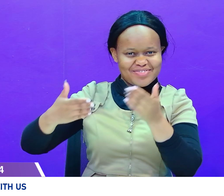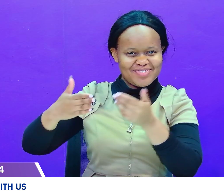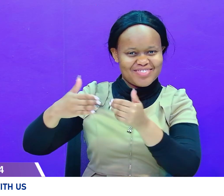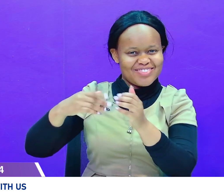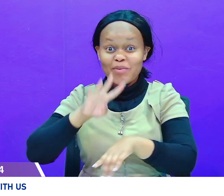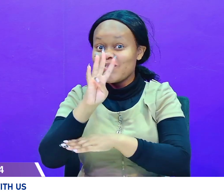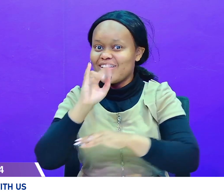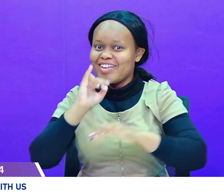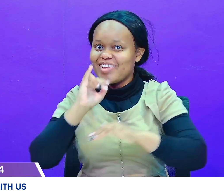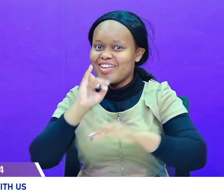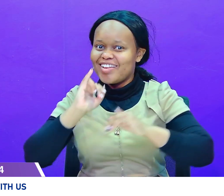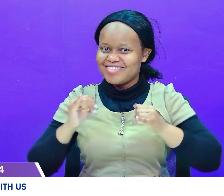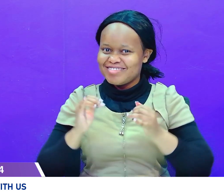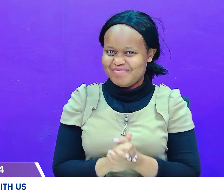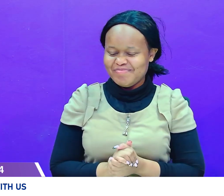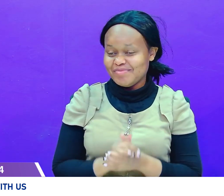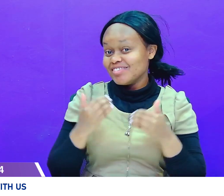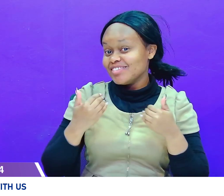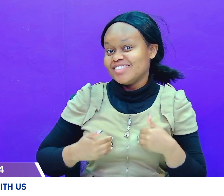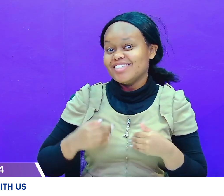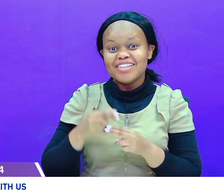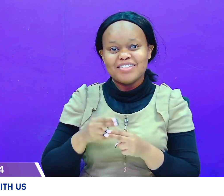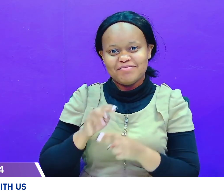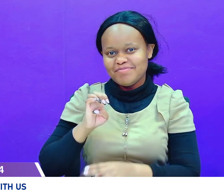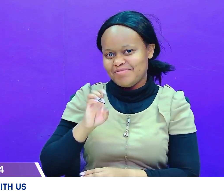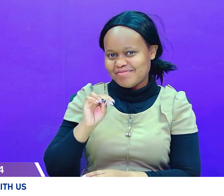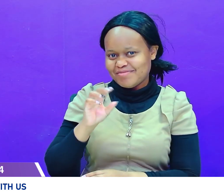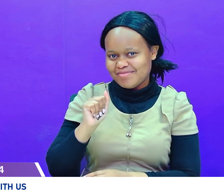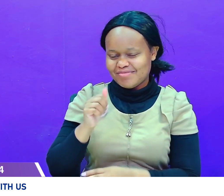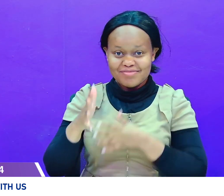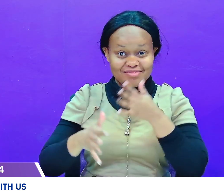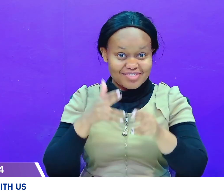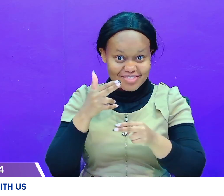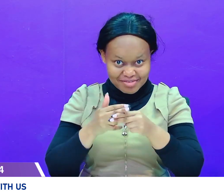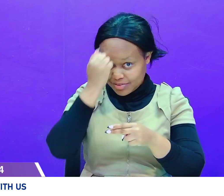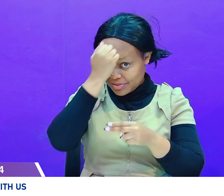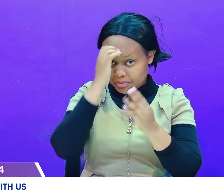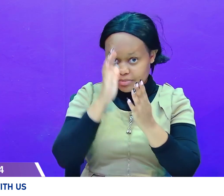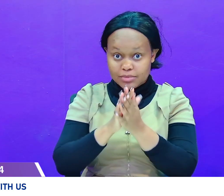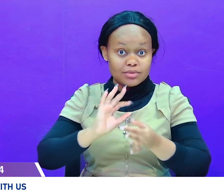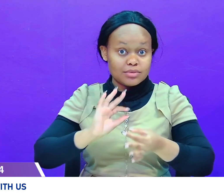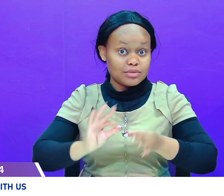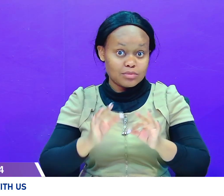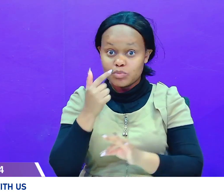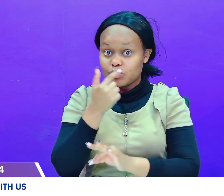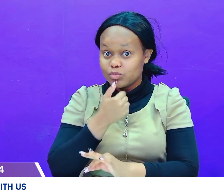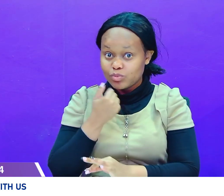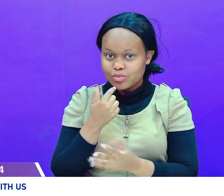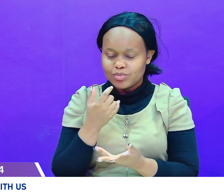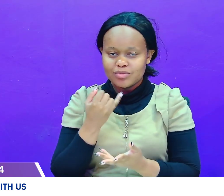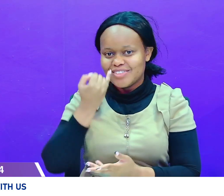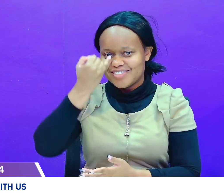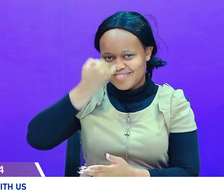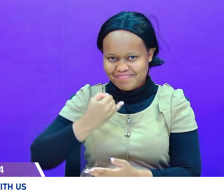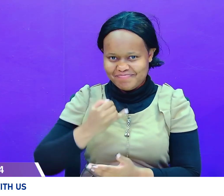Viewers, welcome to Science TV 4 p.m. News with me, Edna Kainde, and my sign language interpreter doing the voicing,